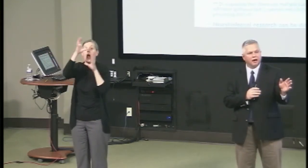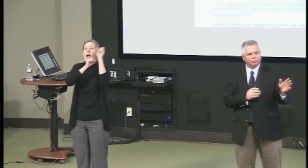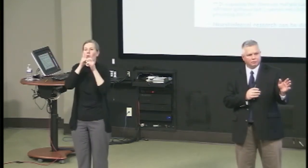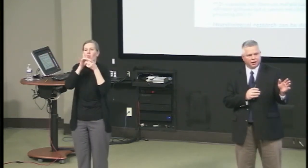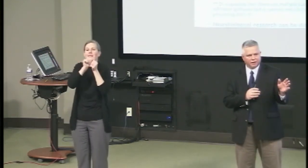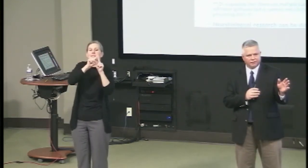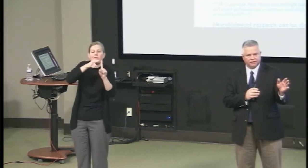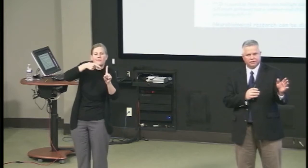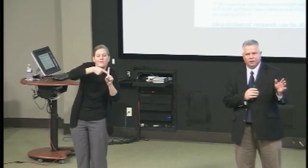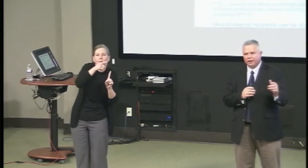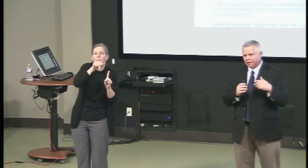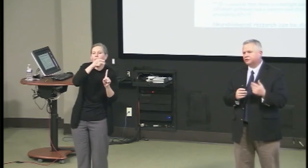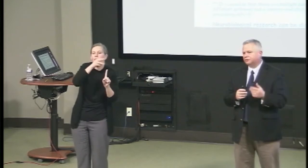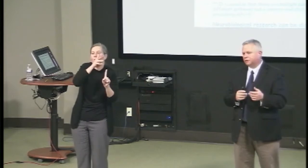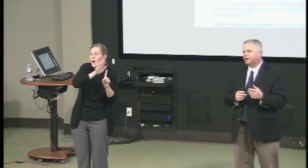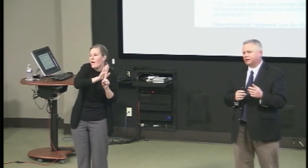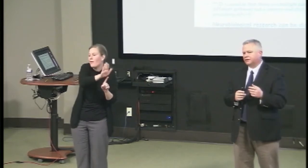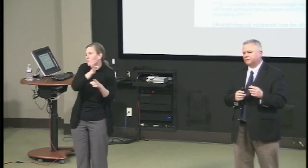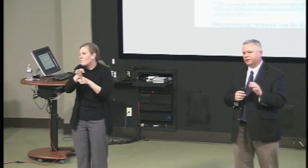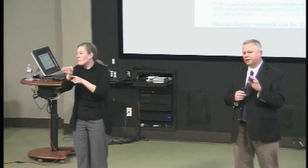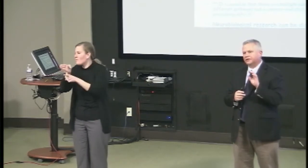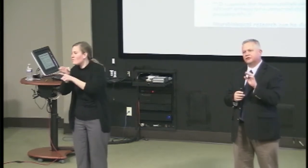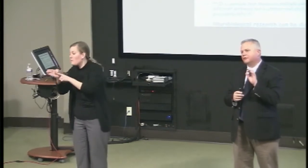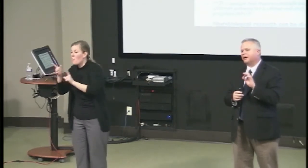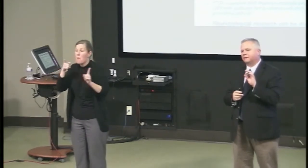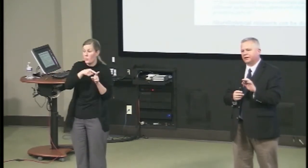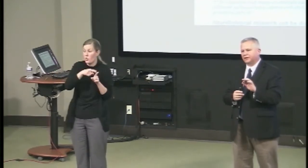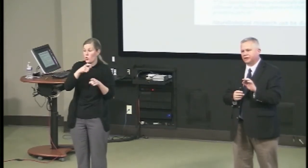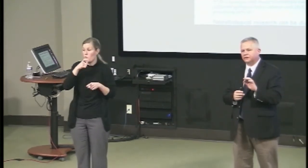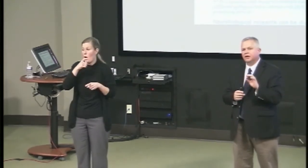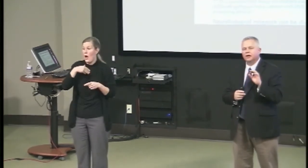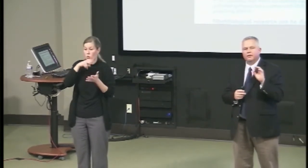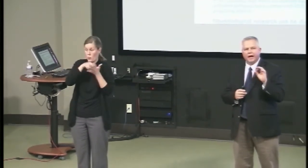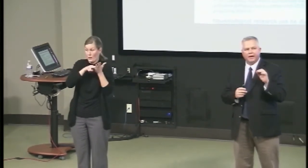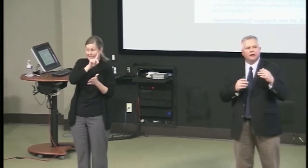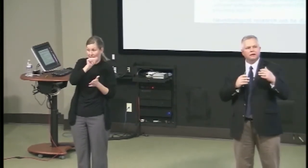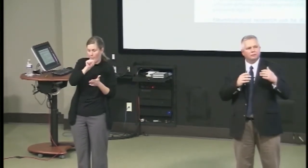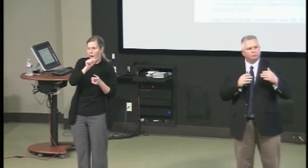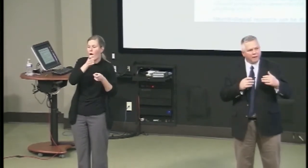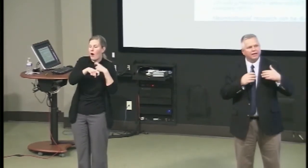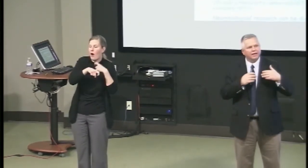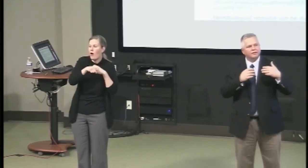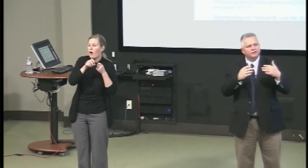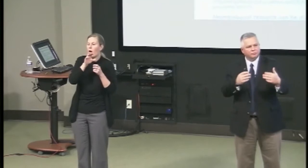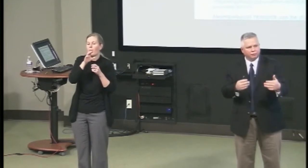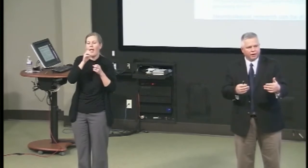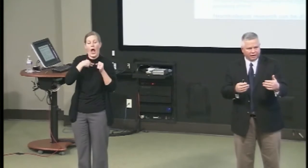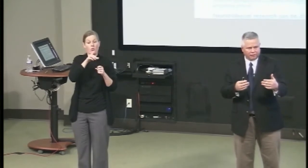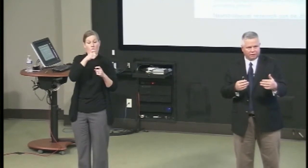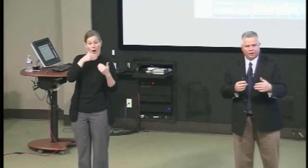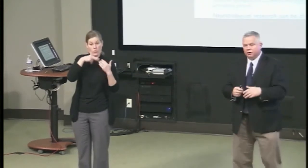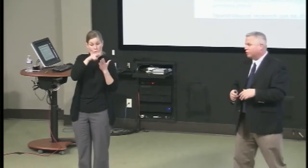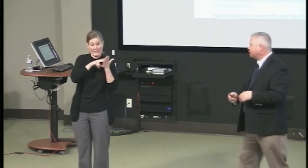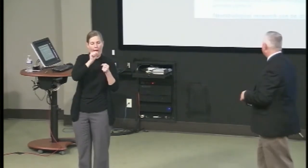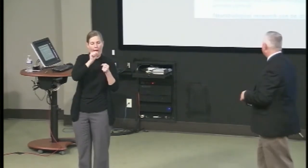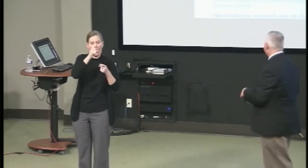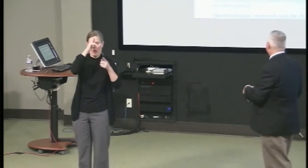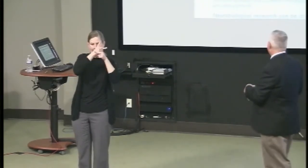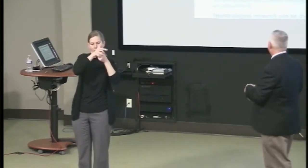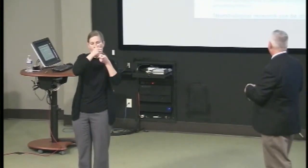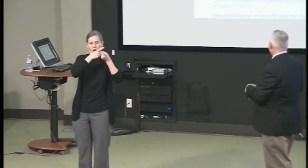differentially compromised in kids with reading disability. And so the bottom line is that mapping into the brain in order